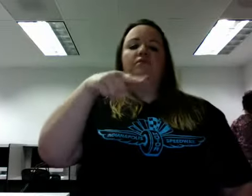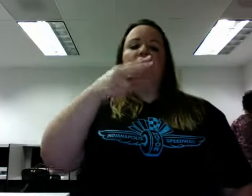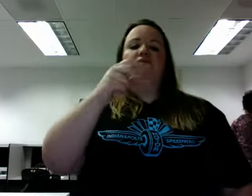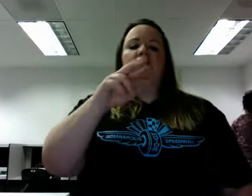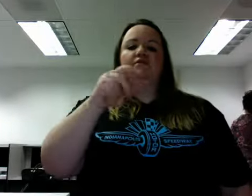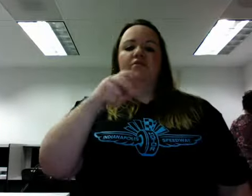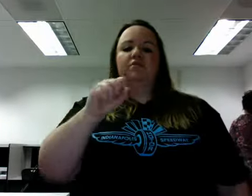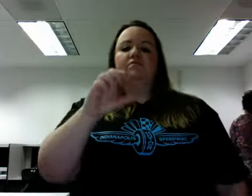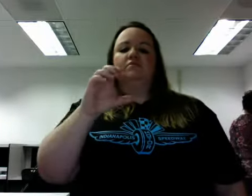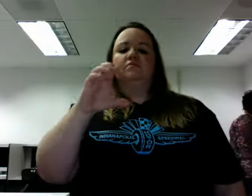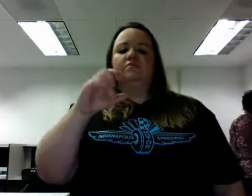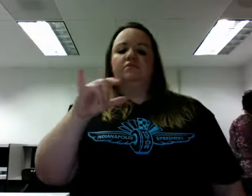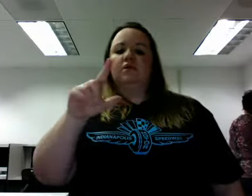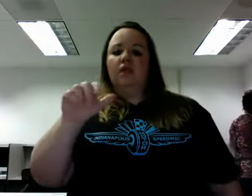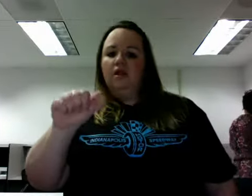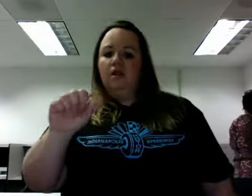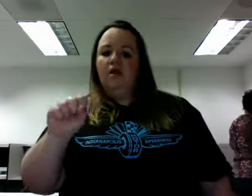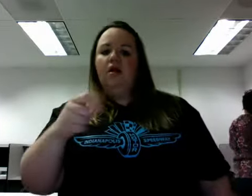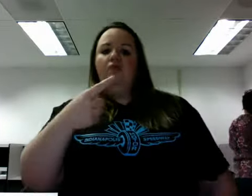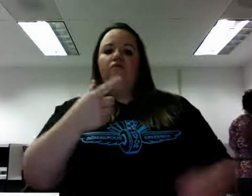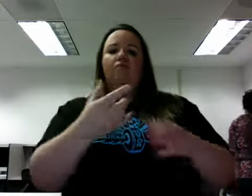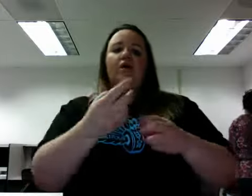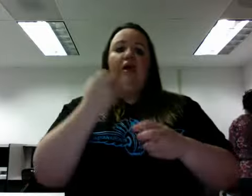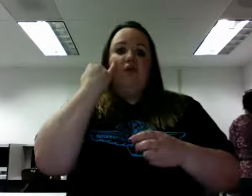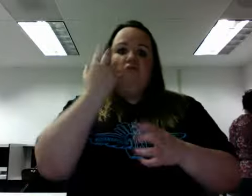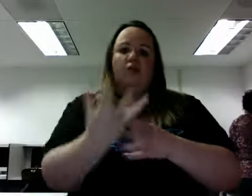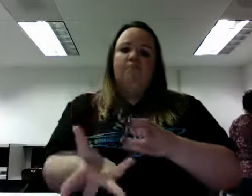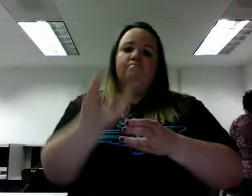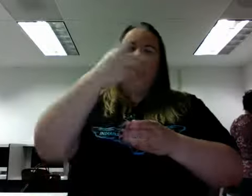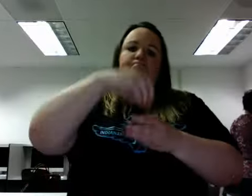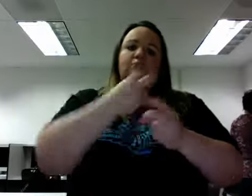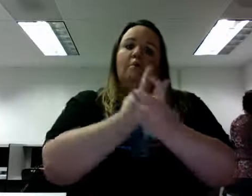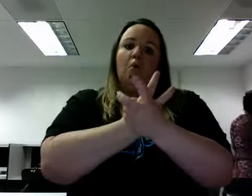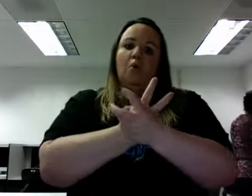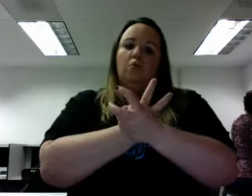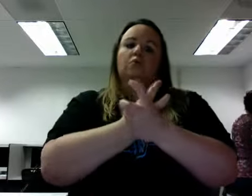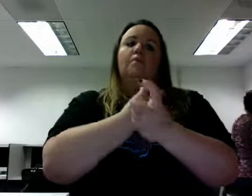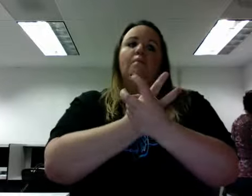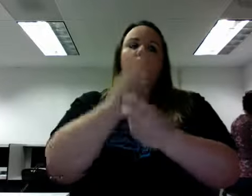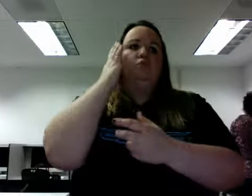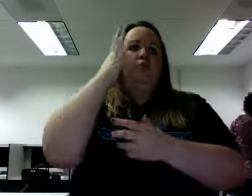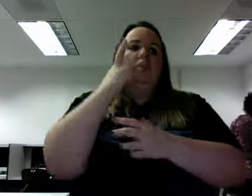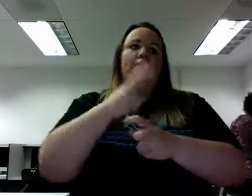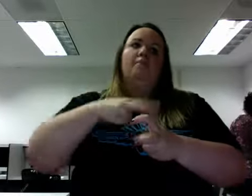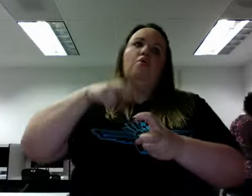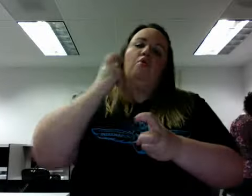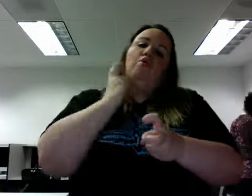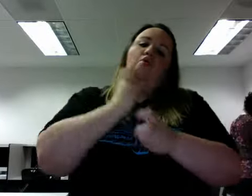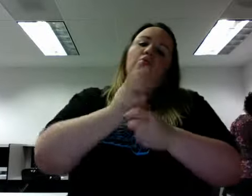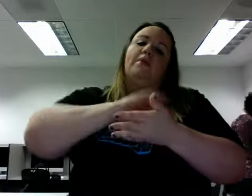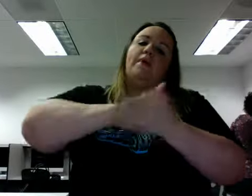to the bones, just like we do if we add minerals to the rock, what's going to happen to the bones? Say it again. They're going to